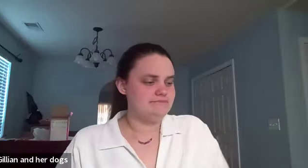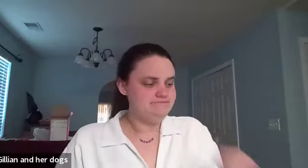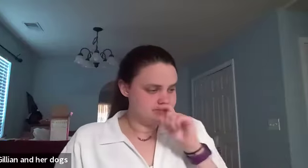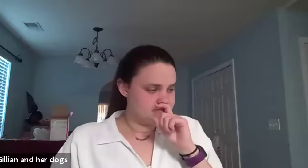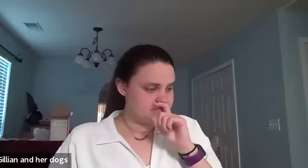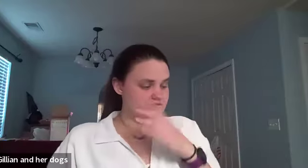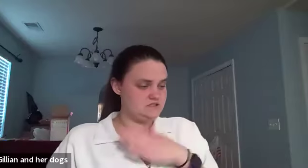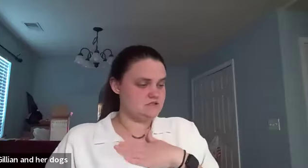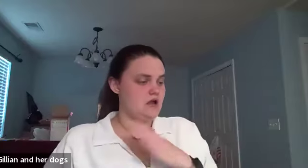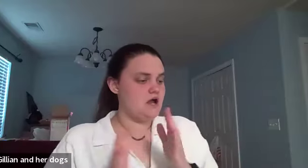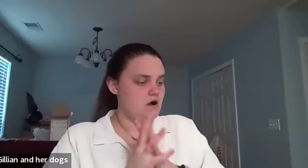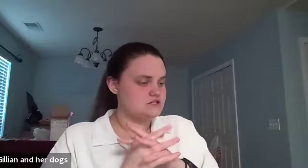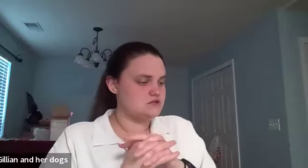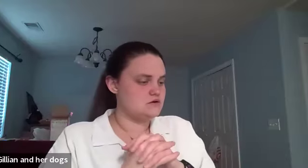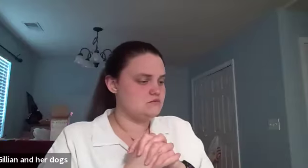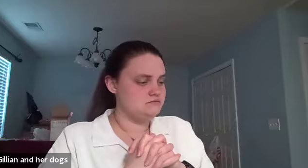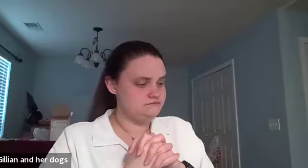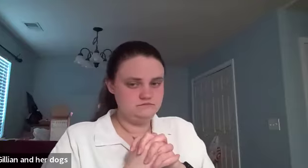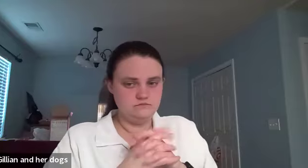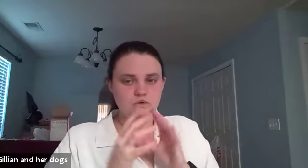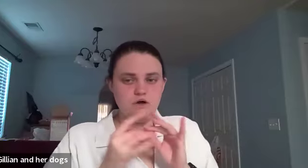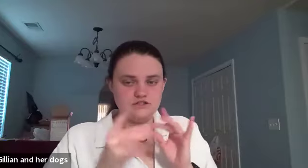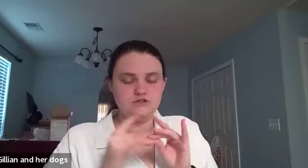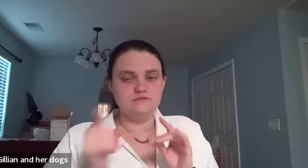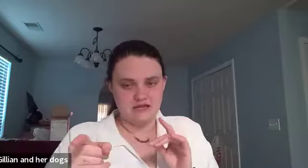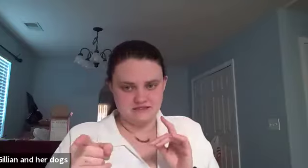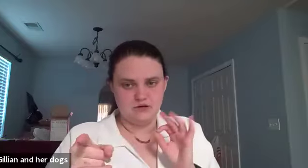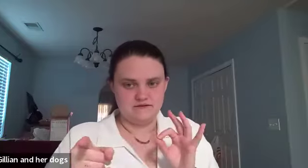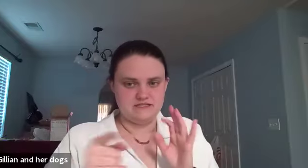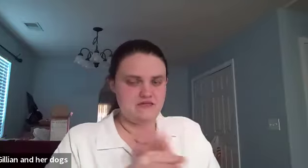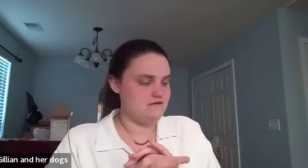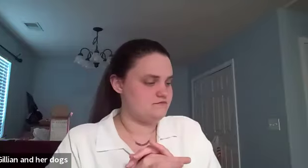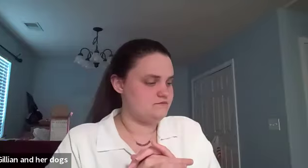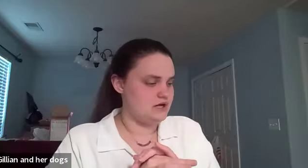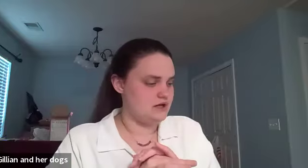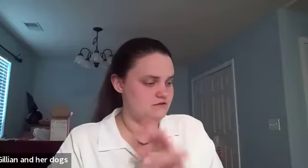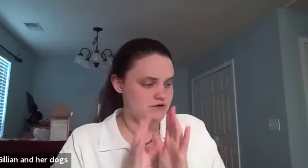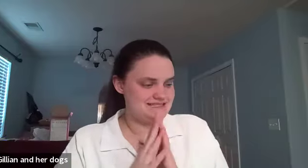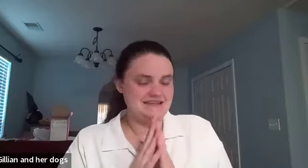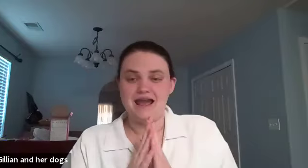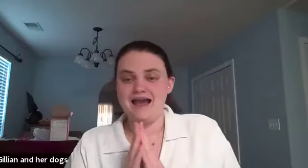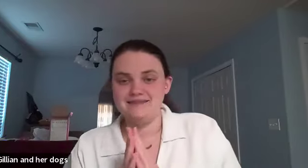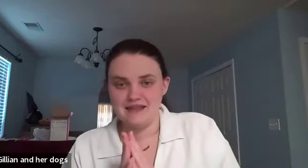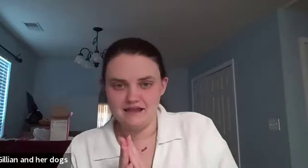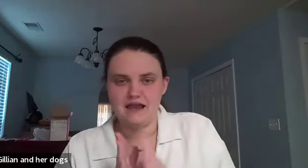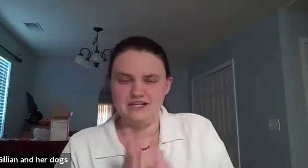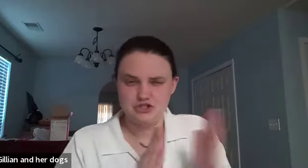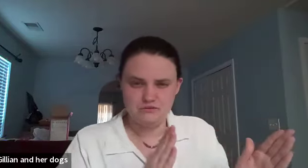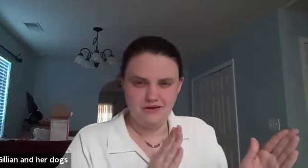Um, excuse me. We will also do, yes, perfect. And then for phrases like I like, I don't